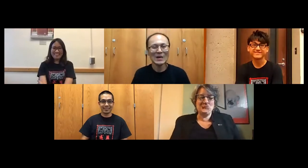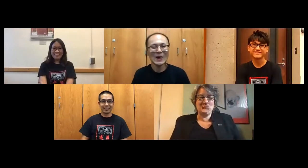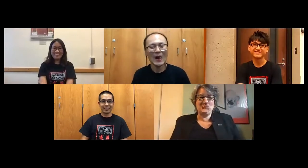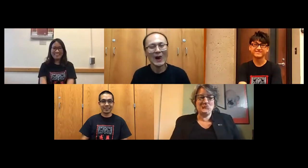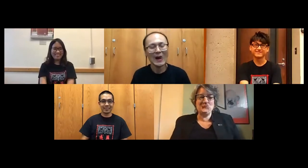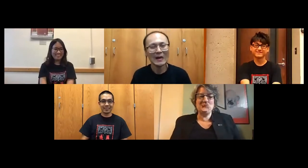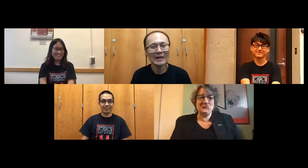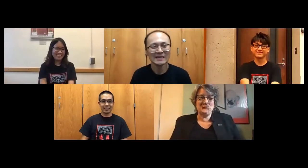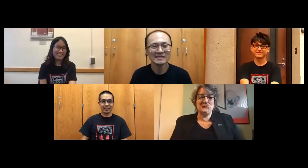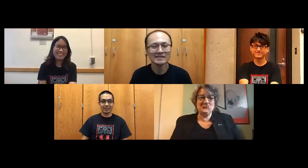Thank you.